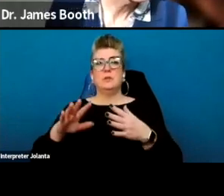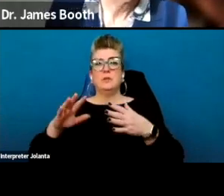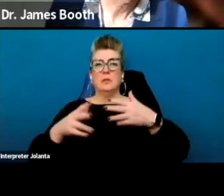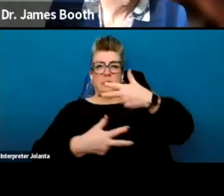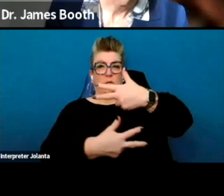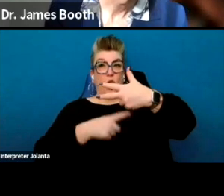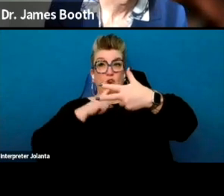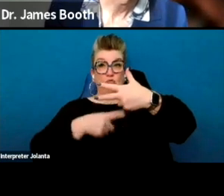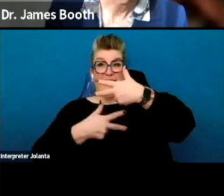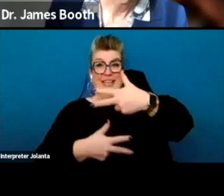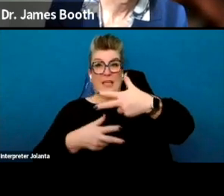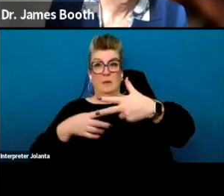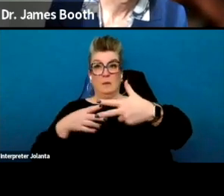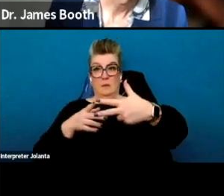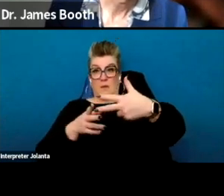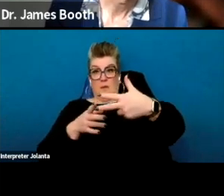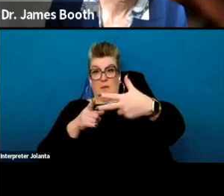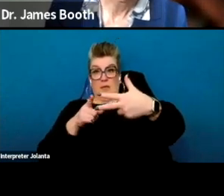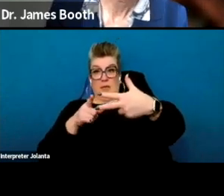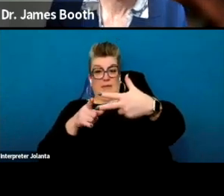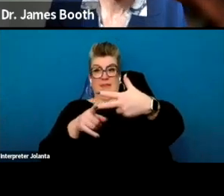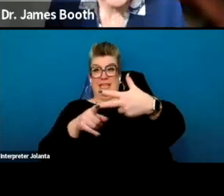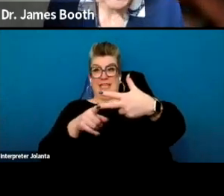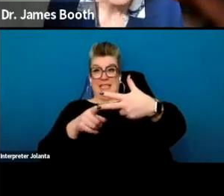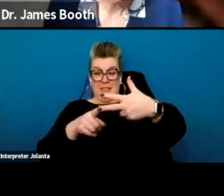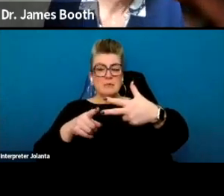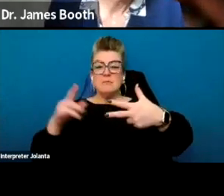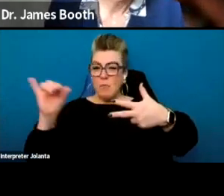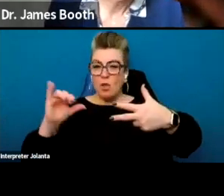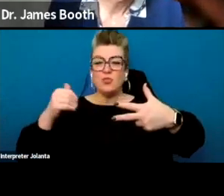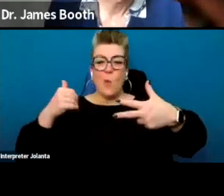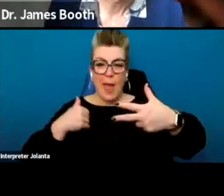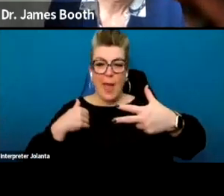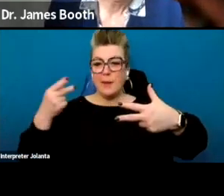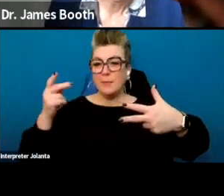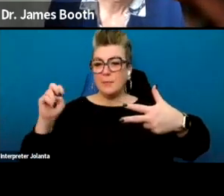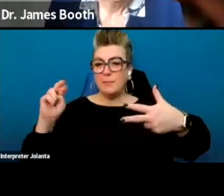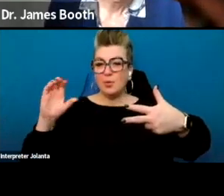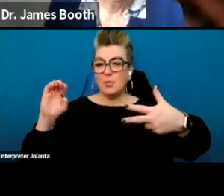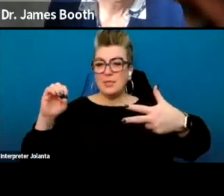2 tasks, there were also perceptual controls, which you can see